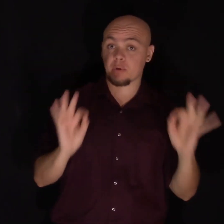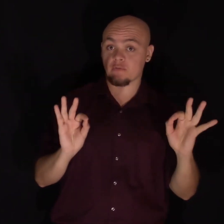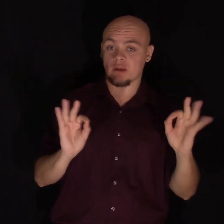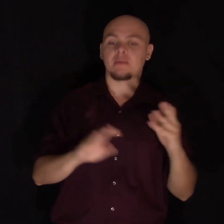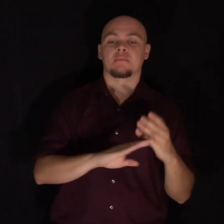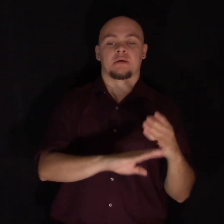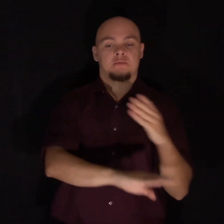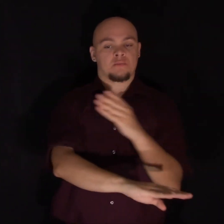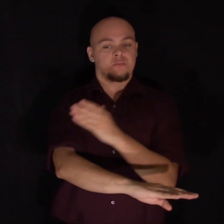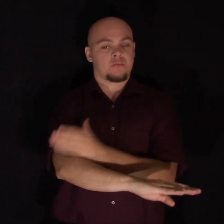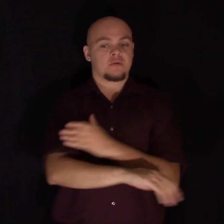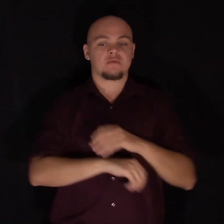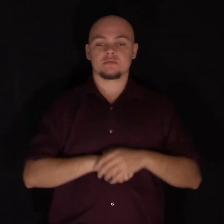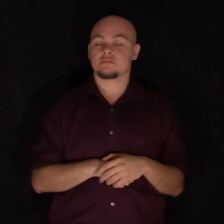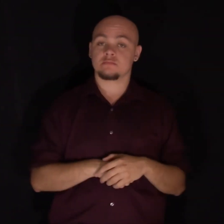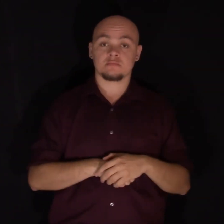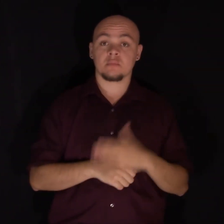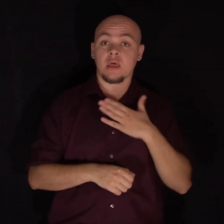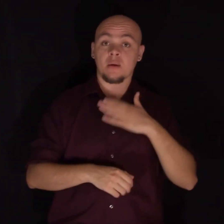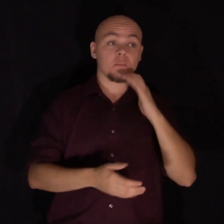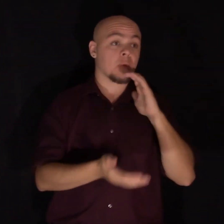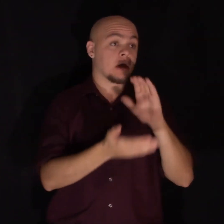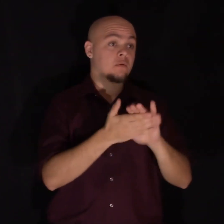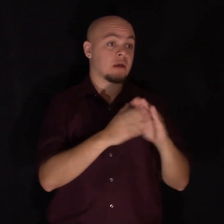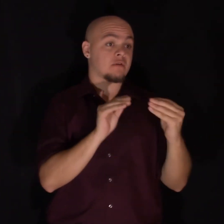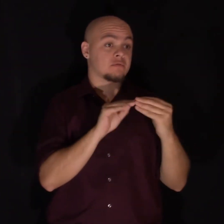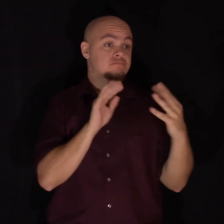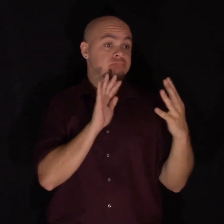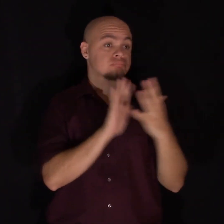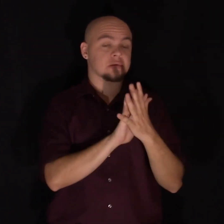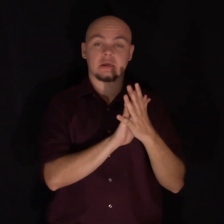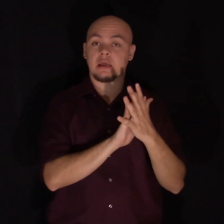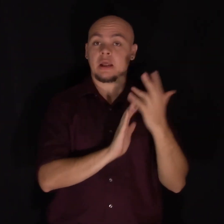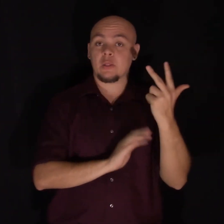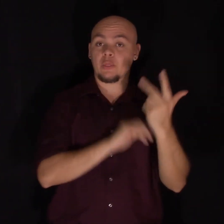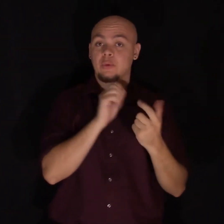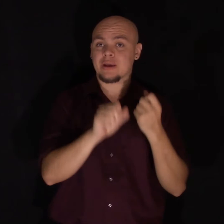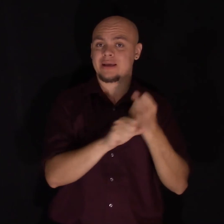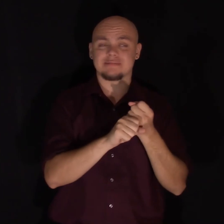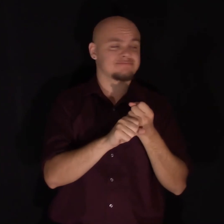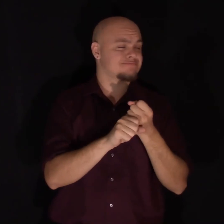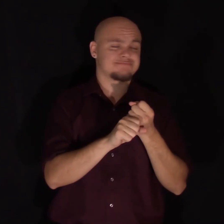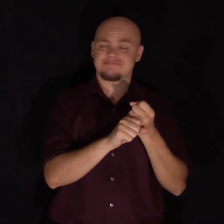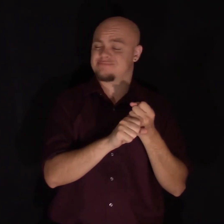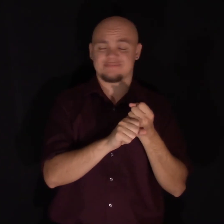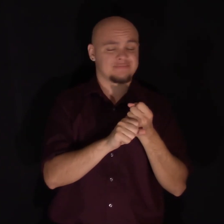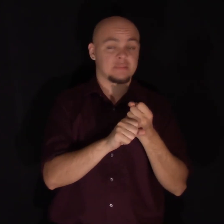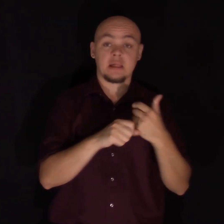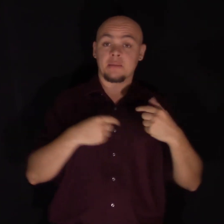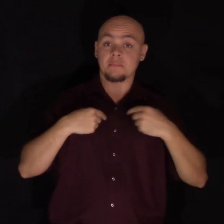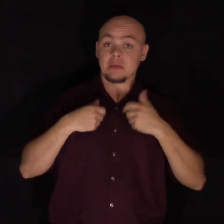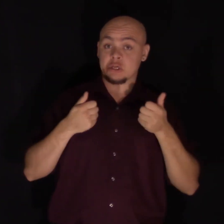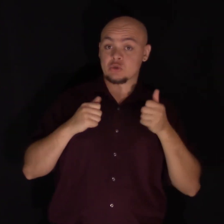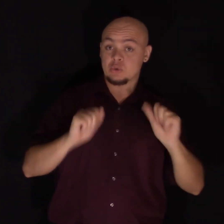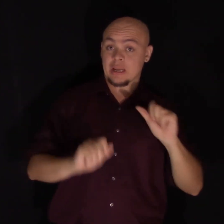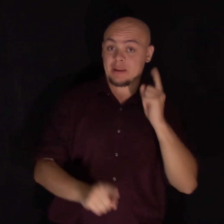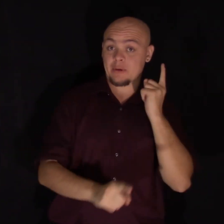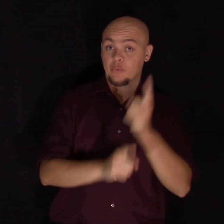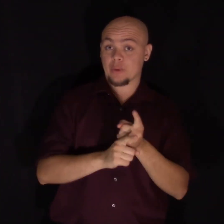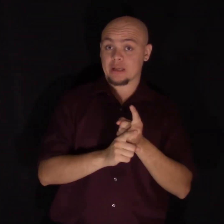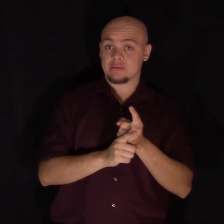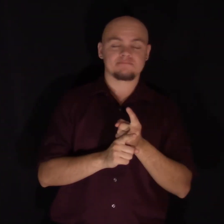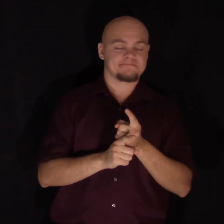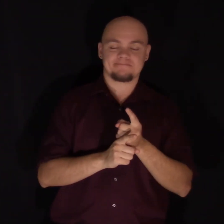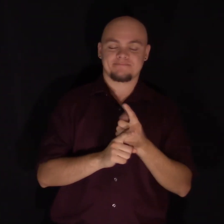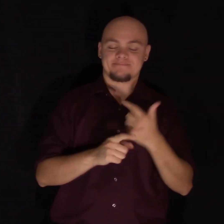better. I've not had a fight with my wife in 2 years. It feels great. I'm no longer trying to be right. I choose to be